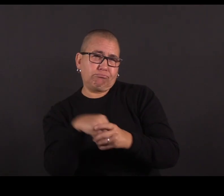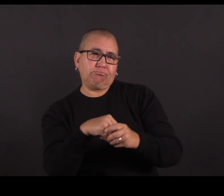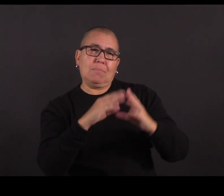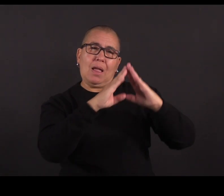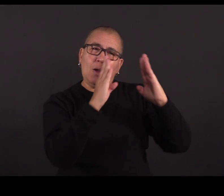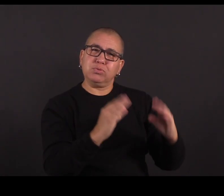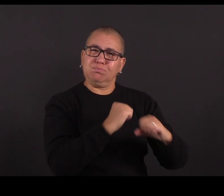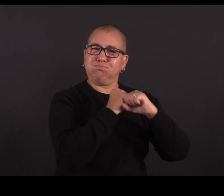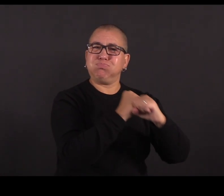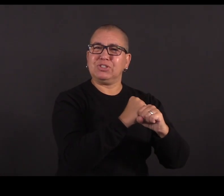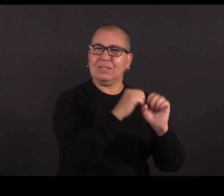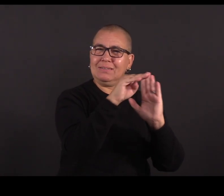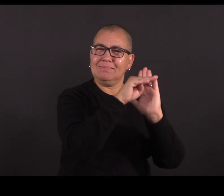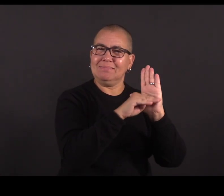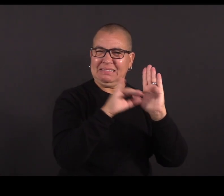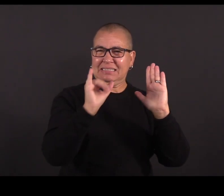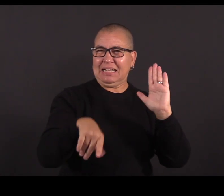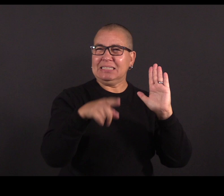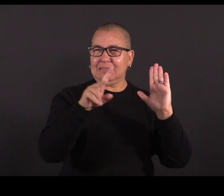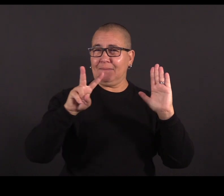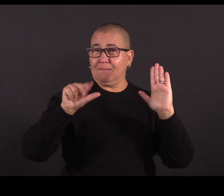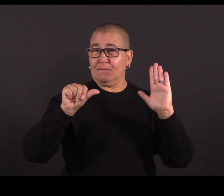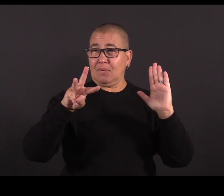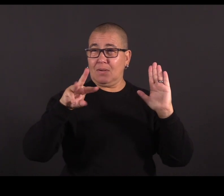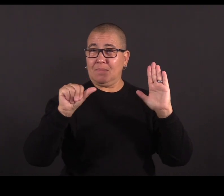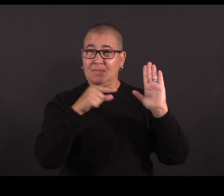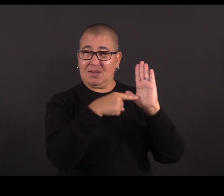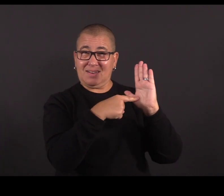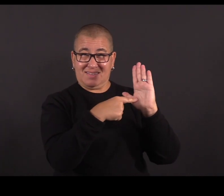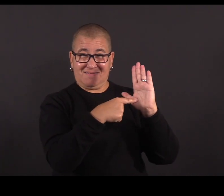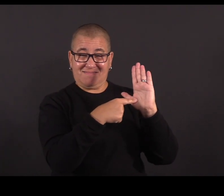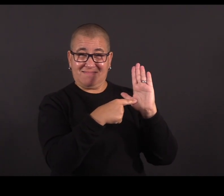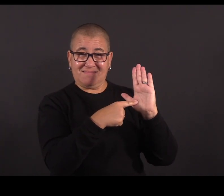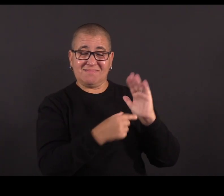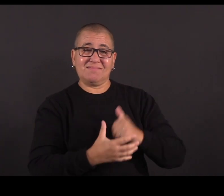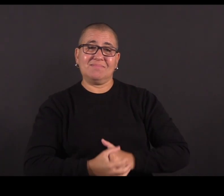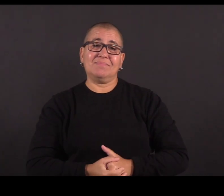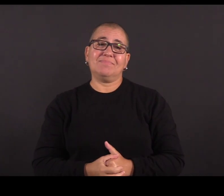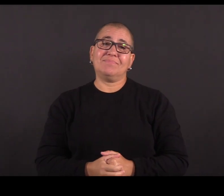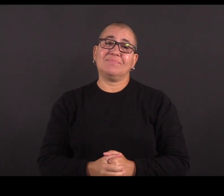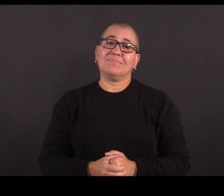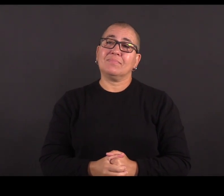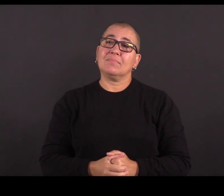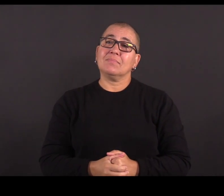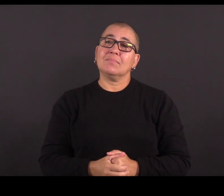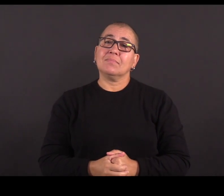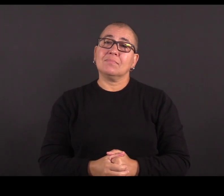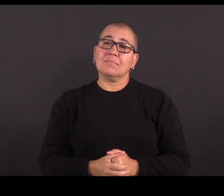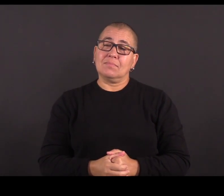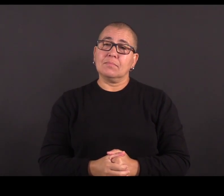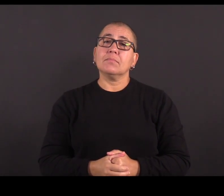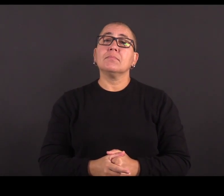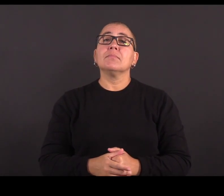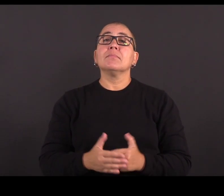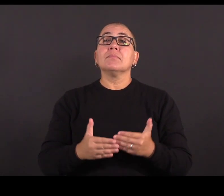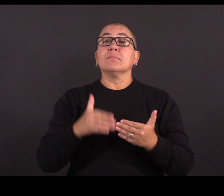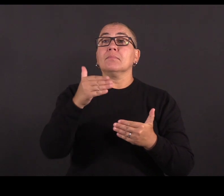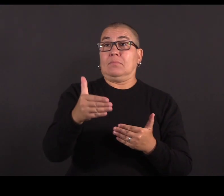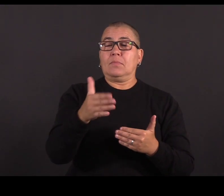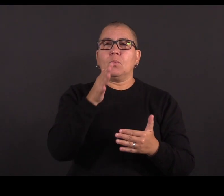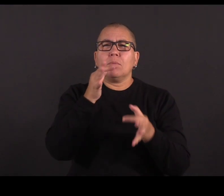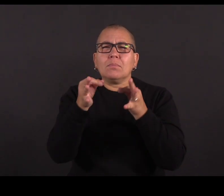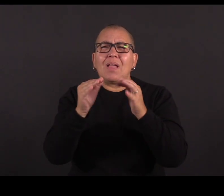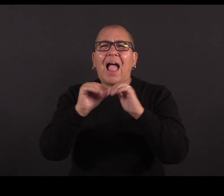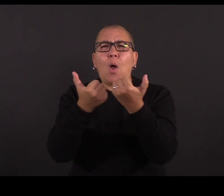under VAWA. In the resource section of the segment, we'll provide information about how advocates can